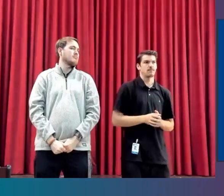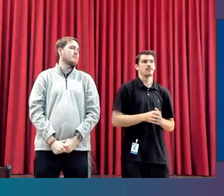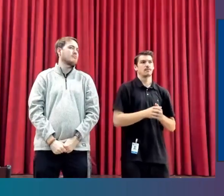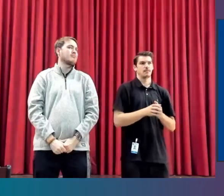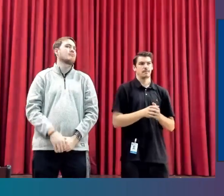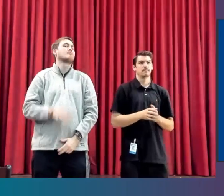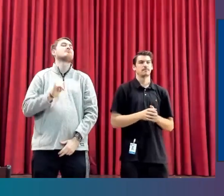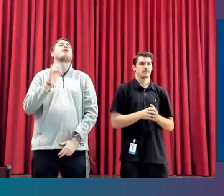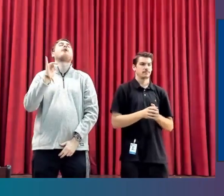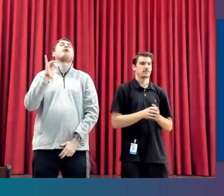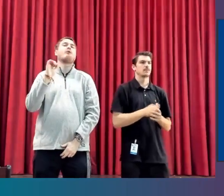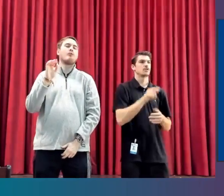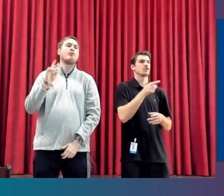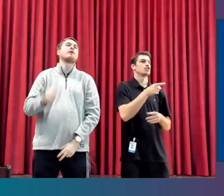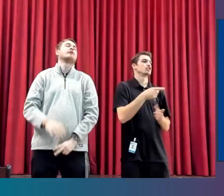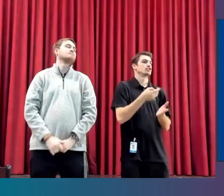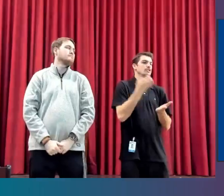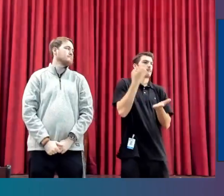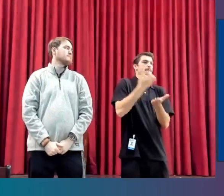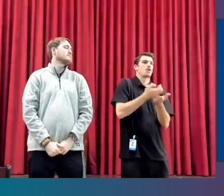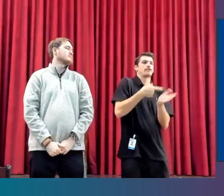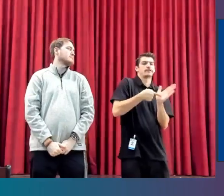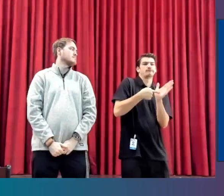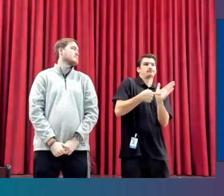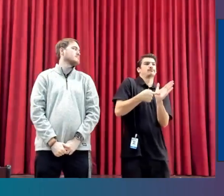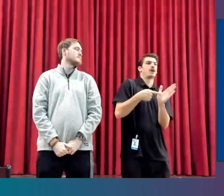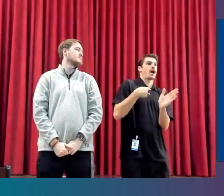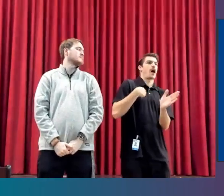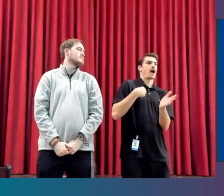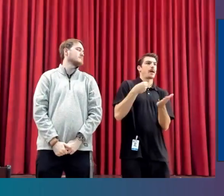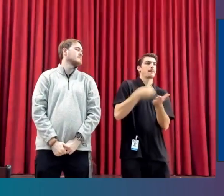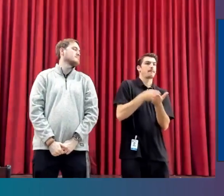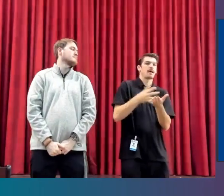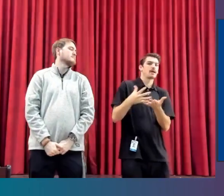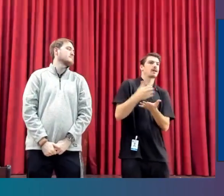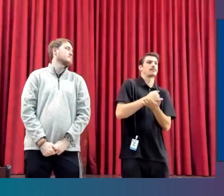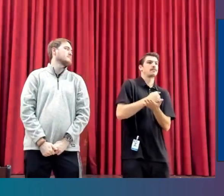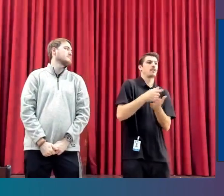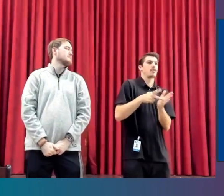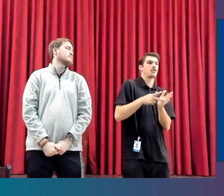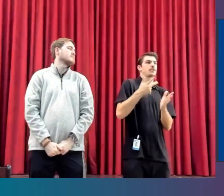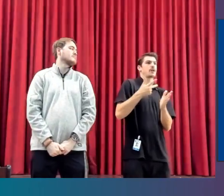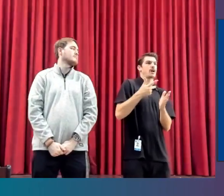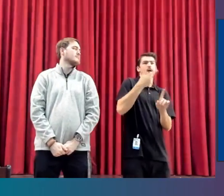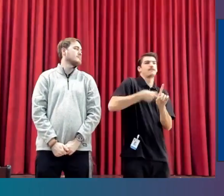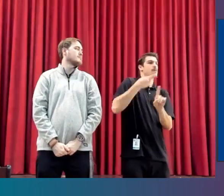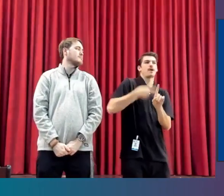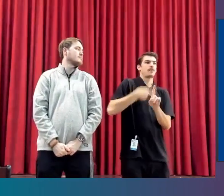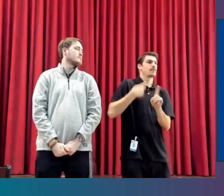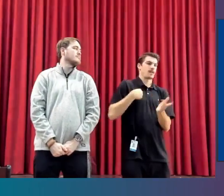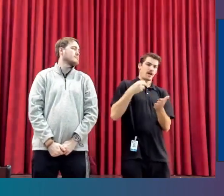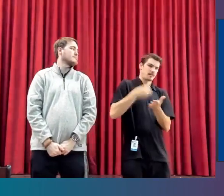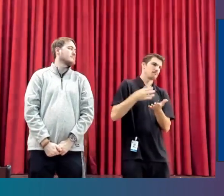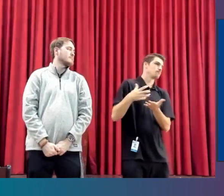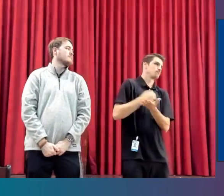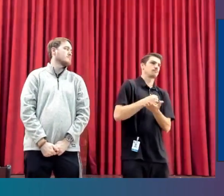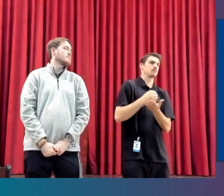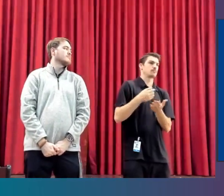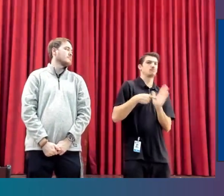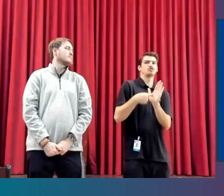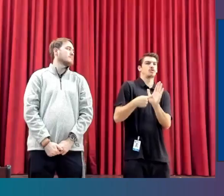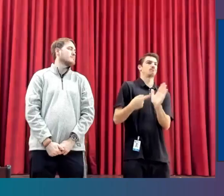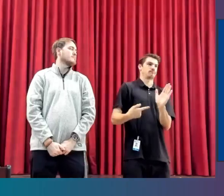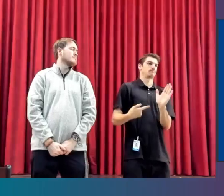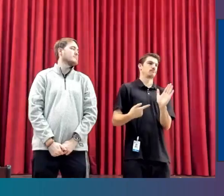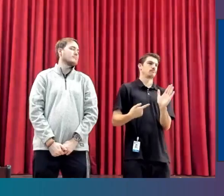Oh, okay. It's just, you're just proving you make every month 3 times what you have to pay for rent.